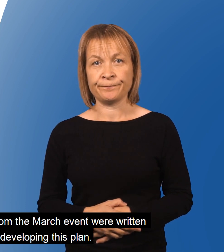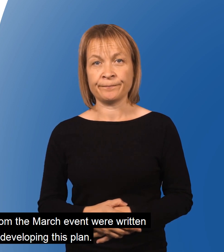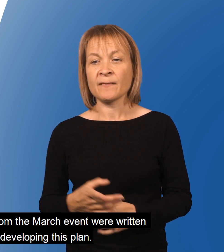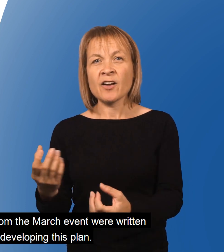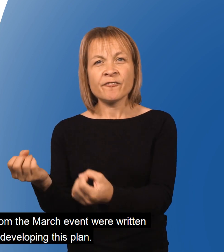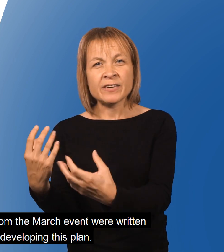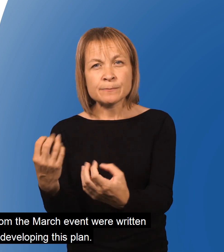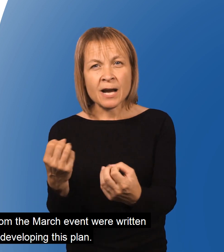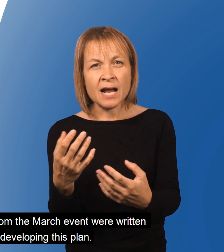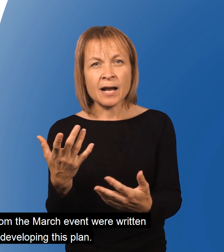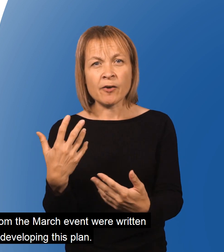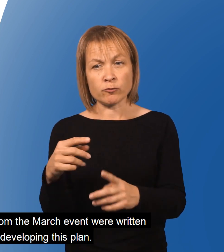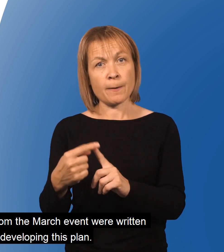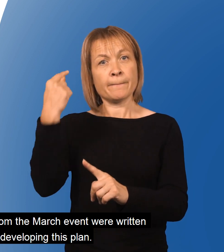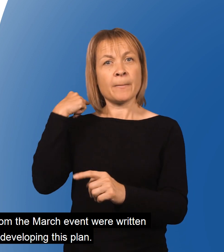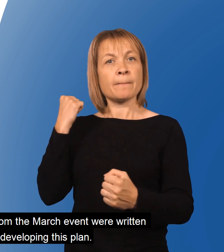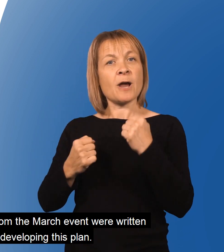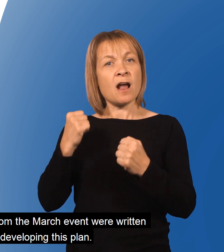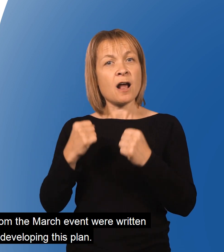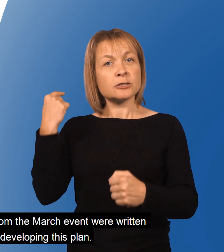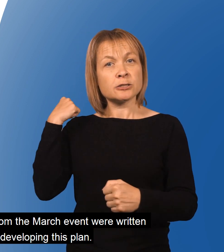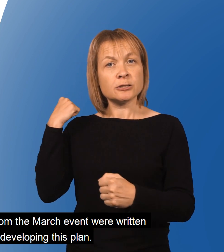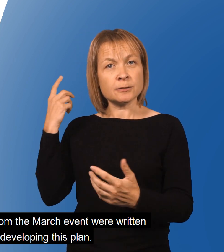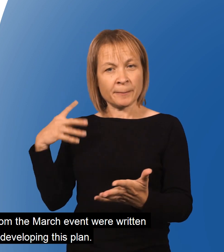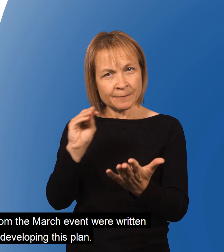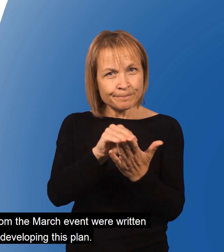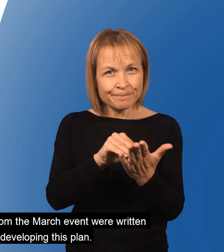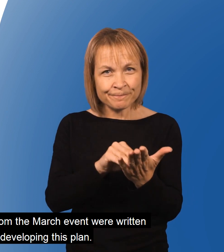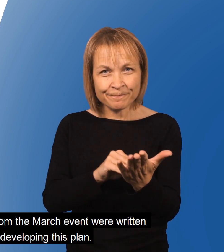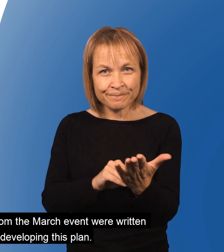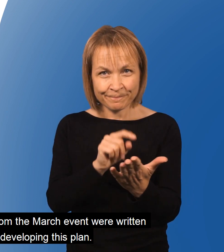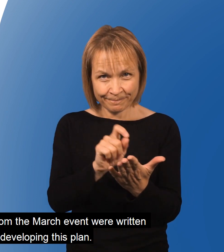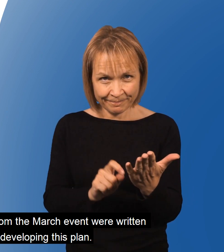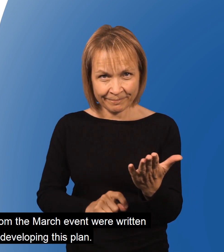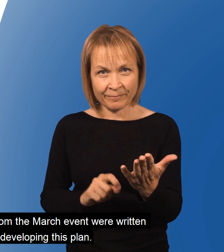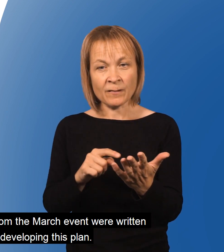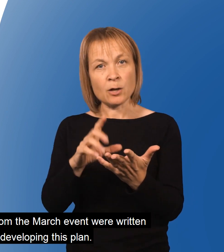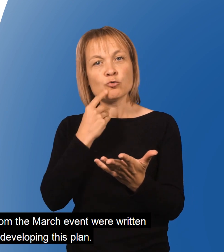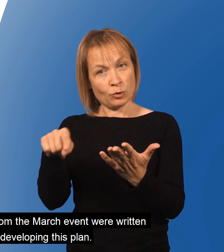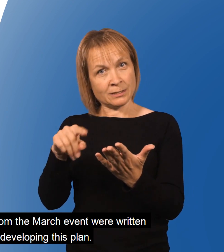The outcomes, feedback from the March event were written up and have been used in developing this